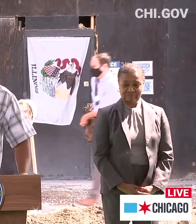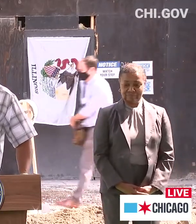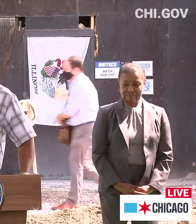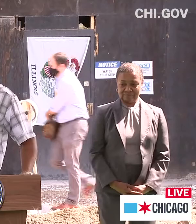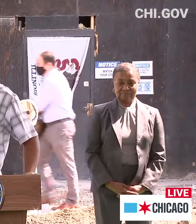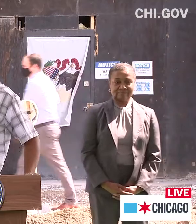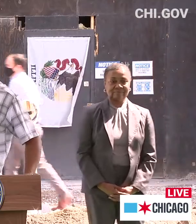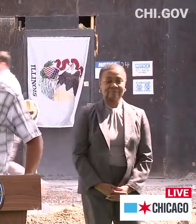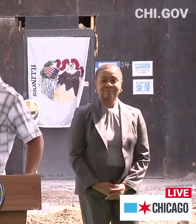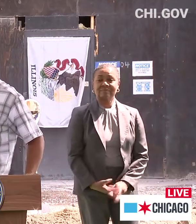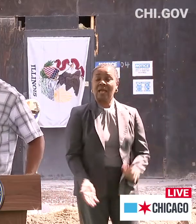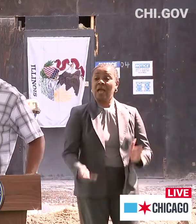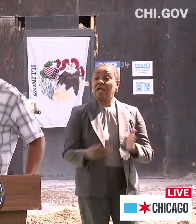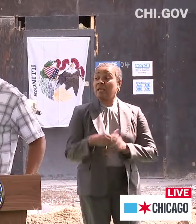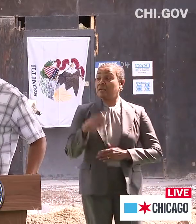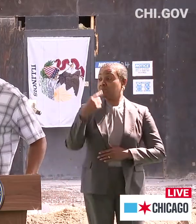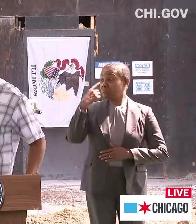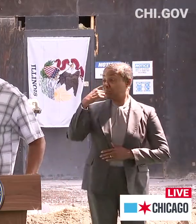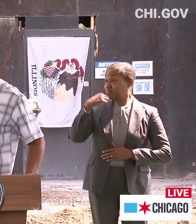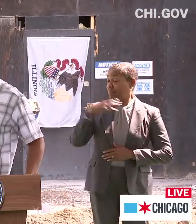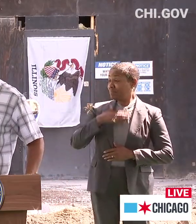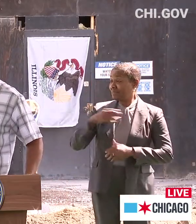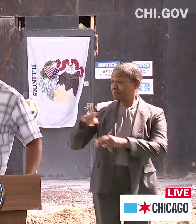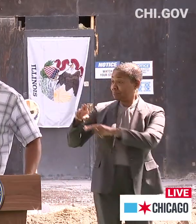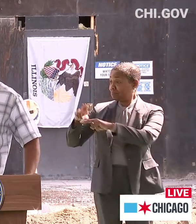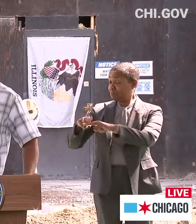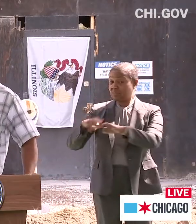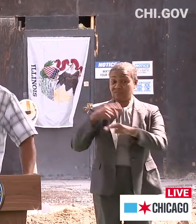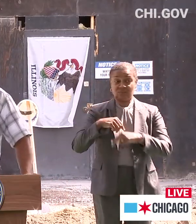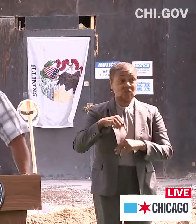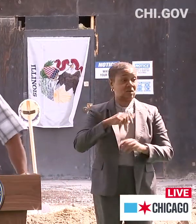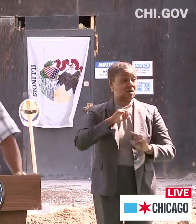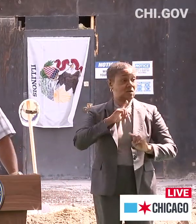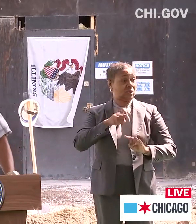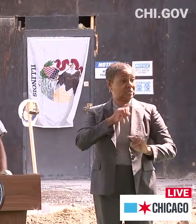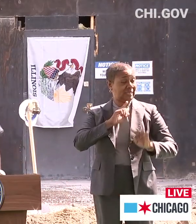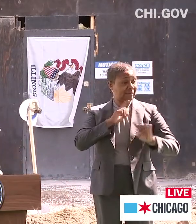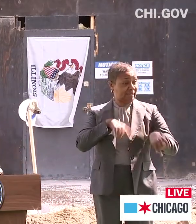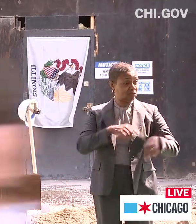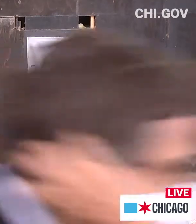All right, once again, everyone can have a seat back for Q&A.